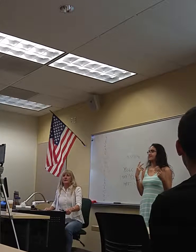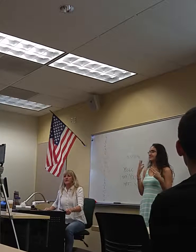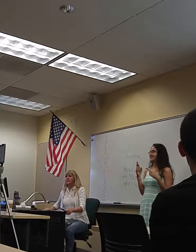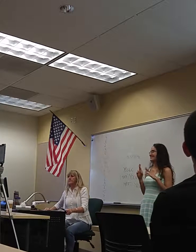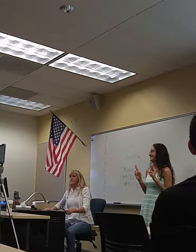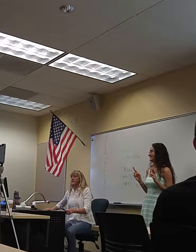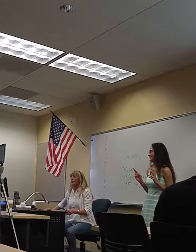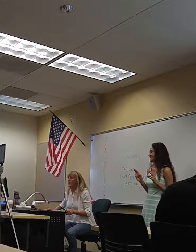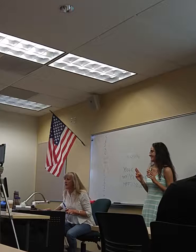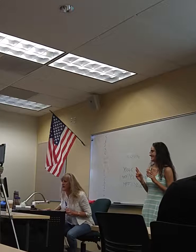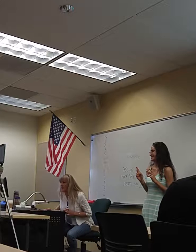on! What?